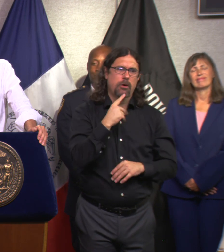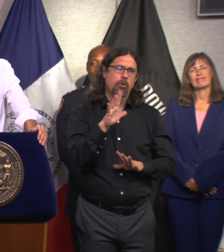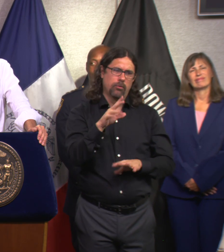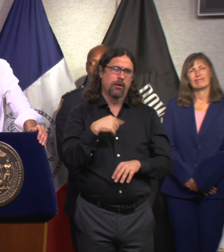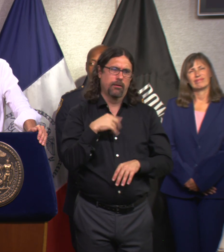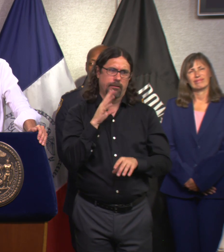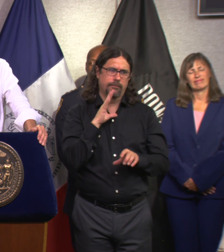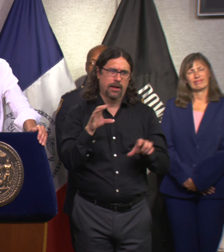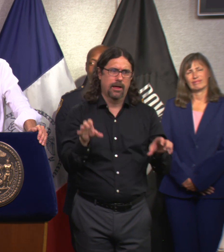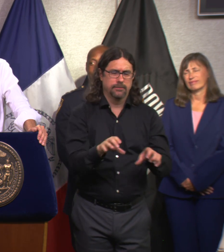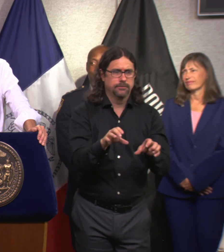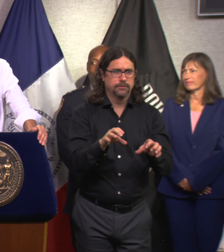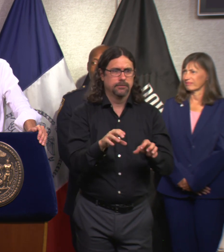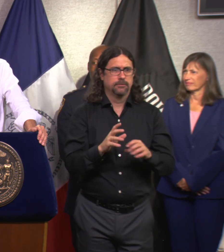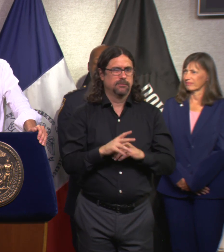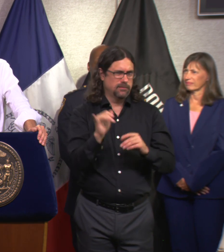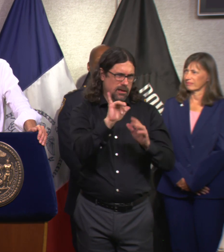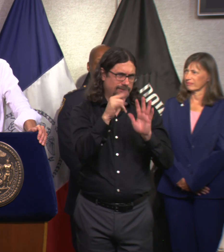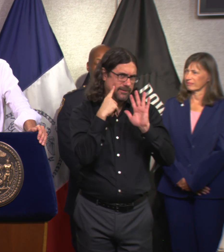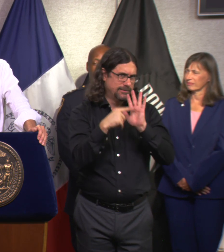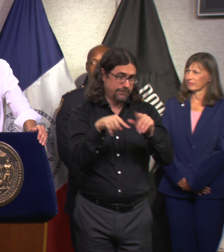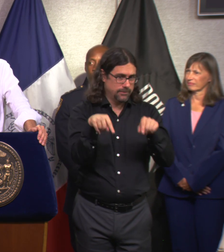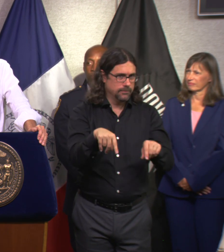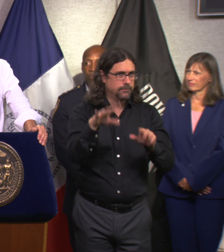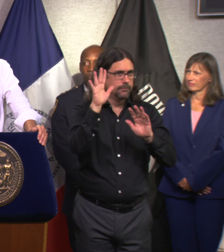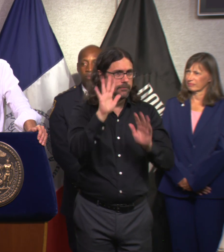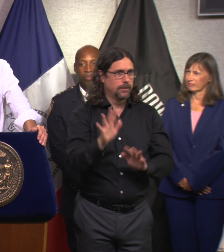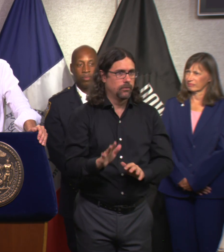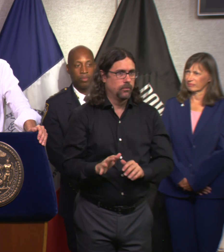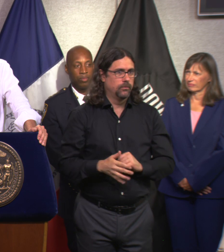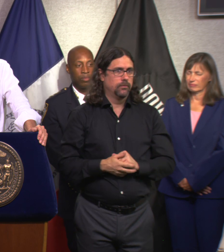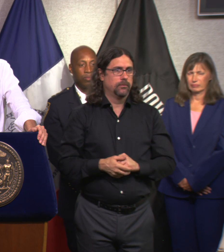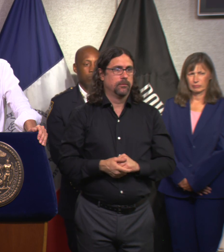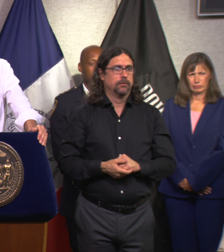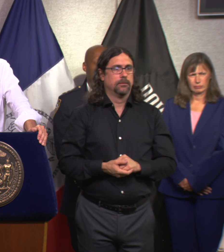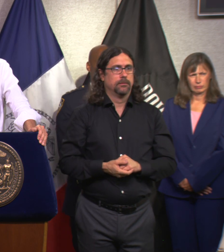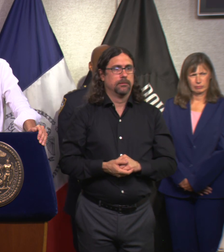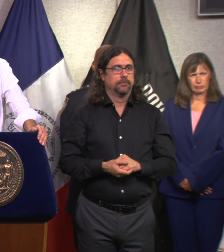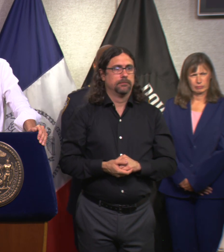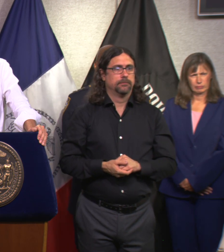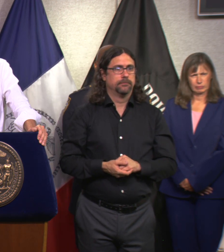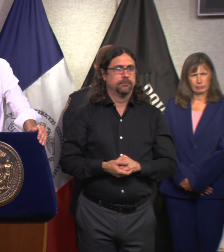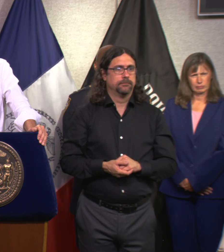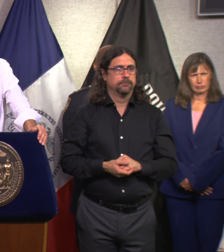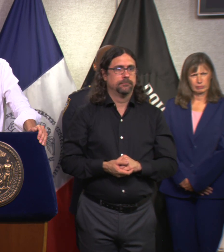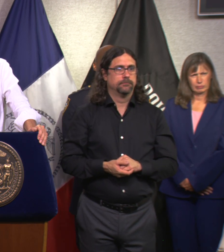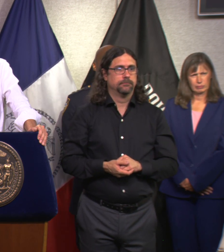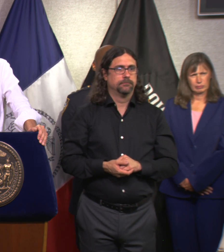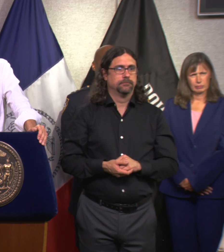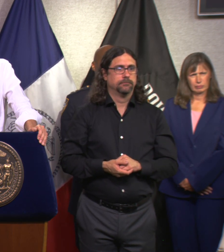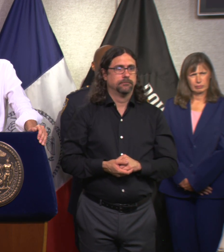believe what they tell us is basically on target. I do not have such faith in the Trump administration. On a separate topic, Yeah.